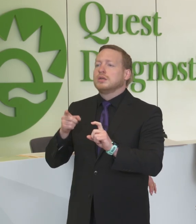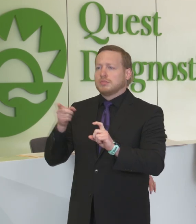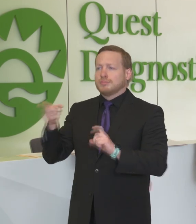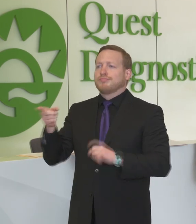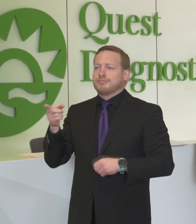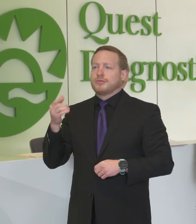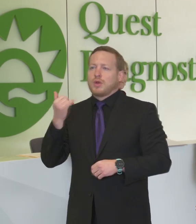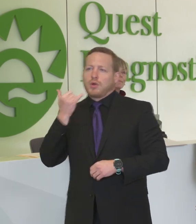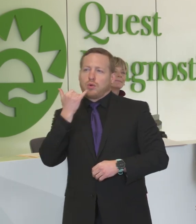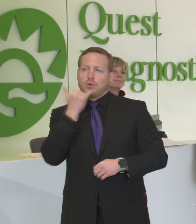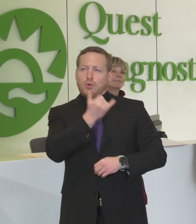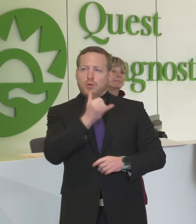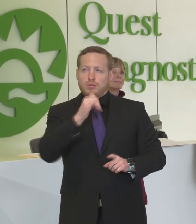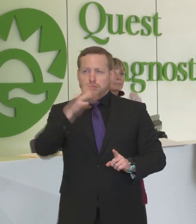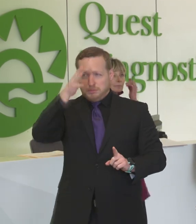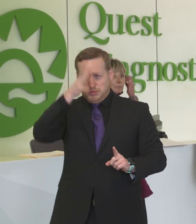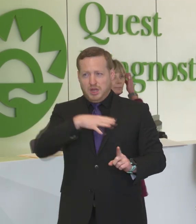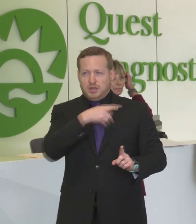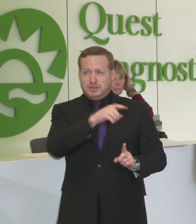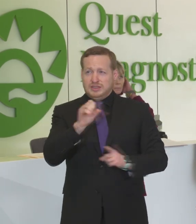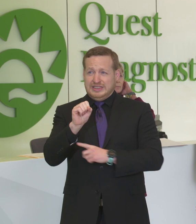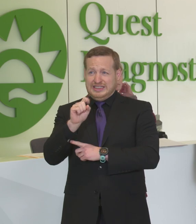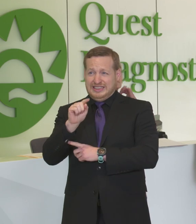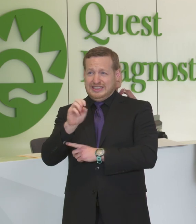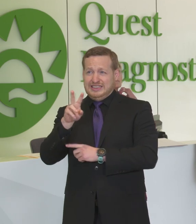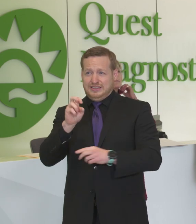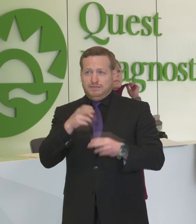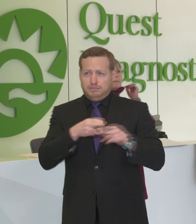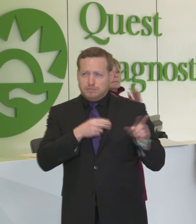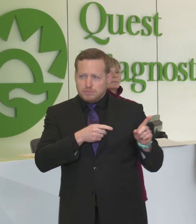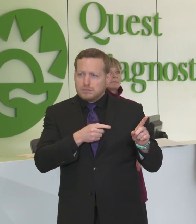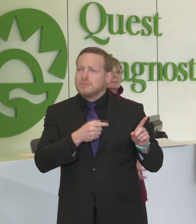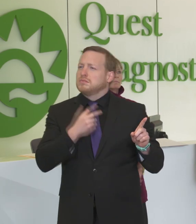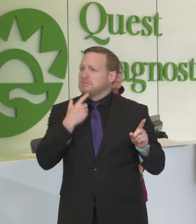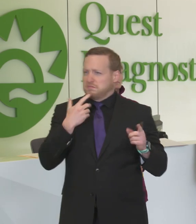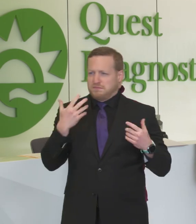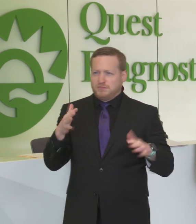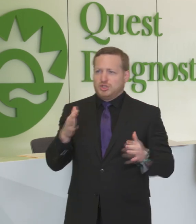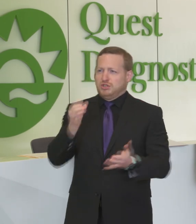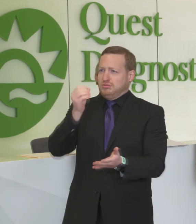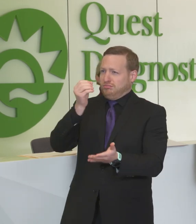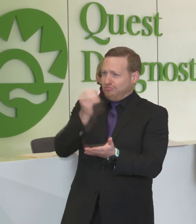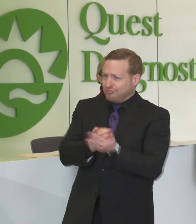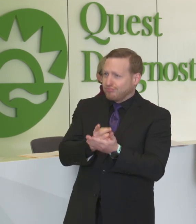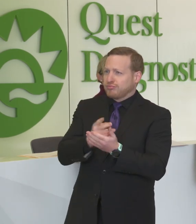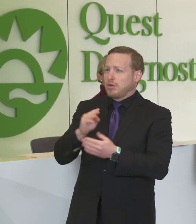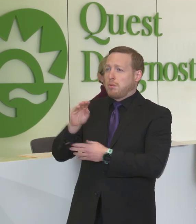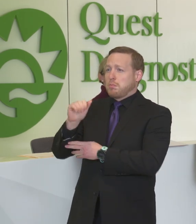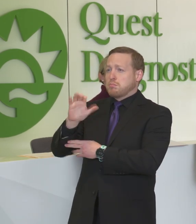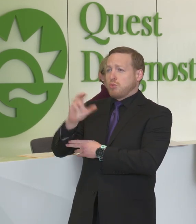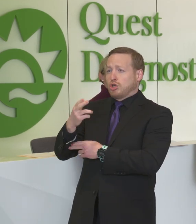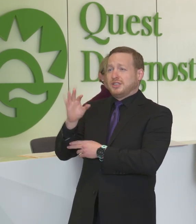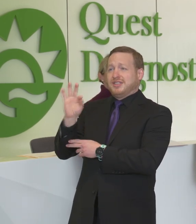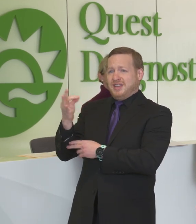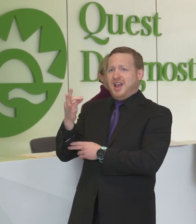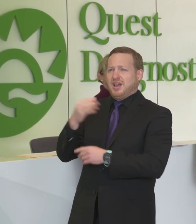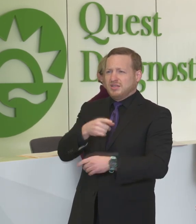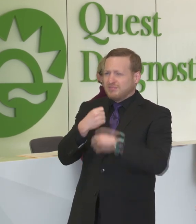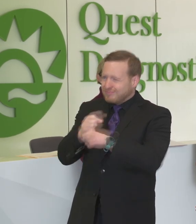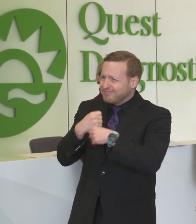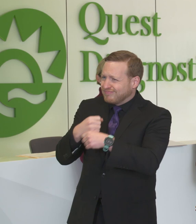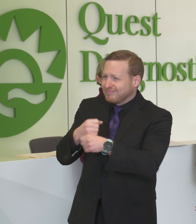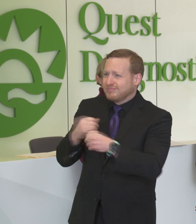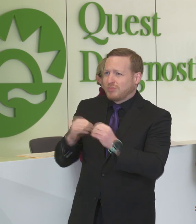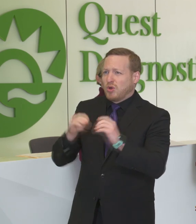they finally got approval on March 9th to really double down on this. And I called him right around that same period of time and said, I